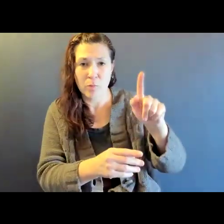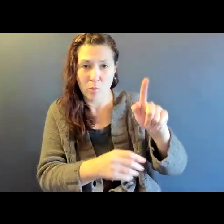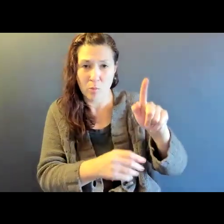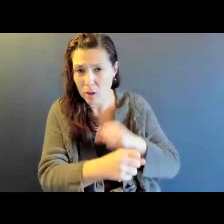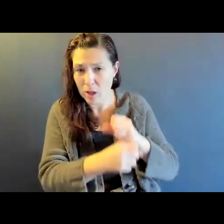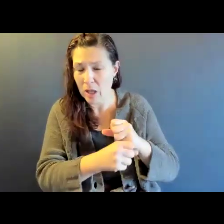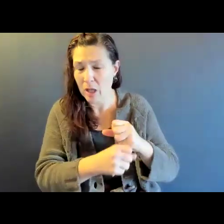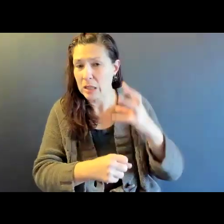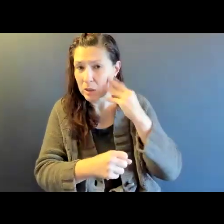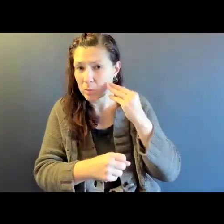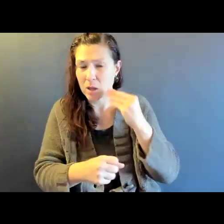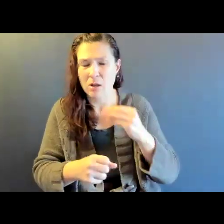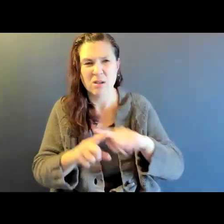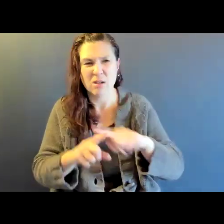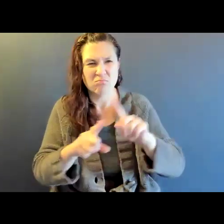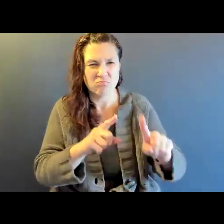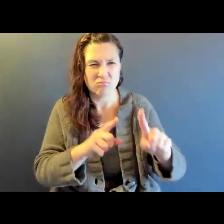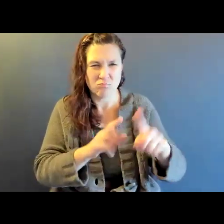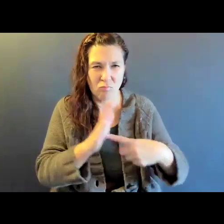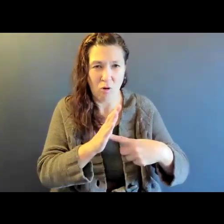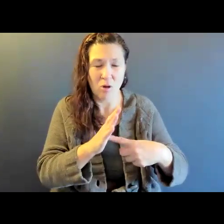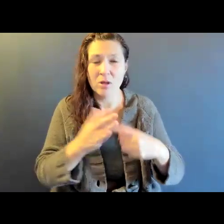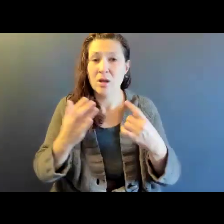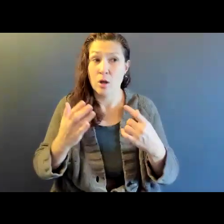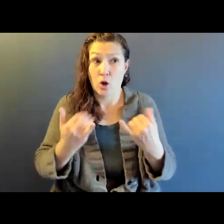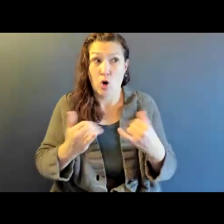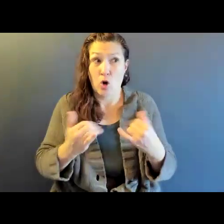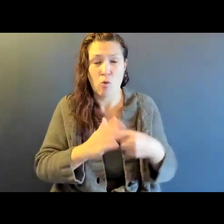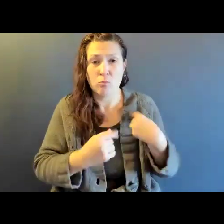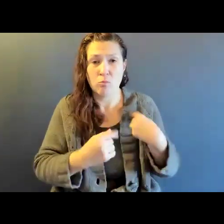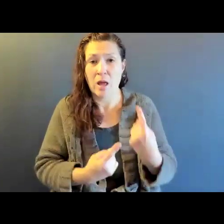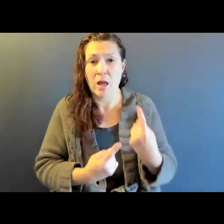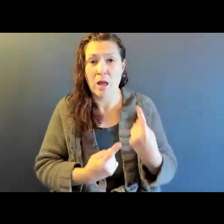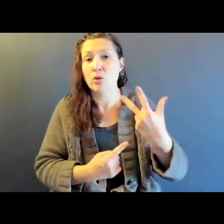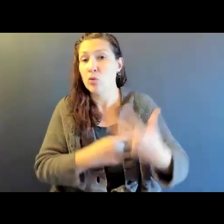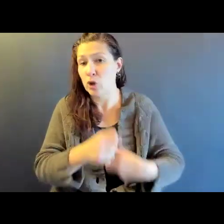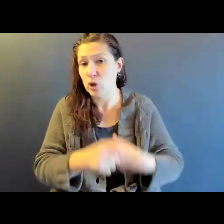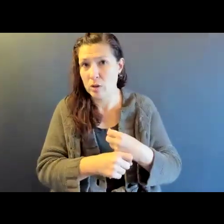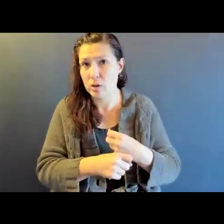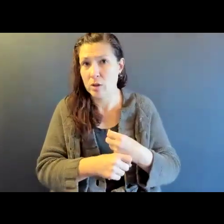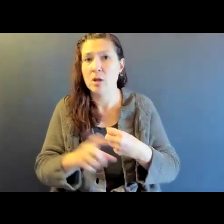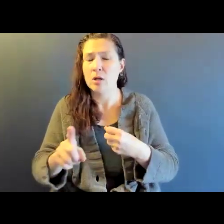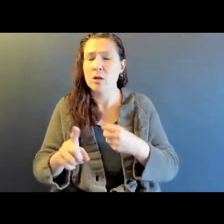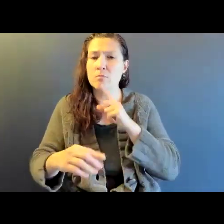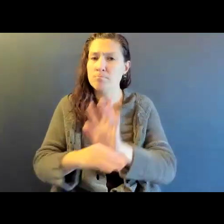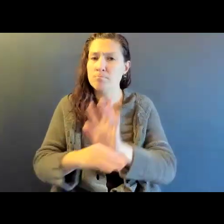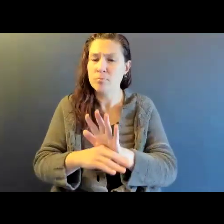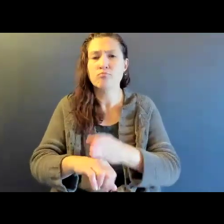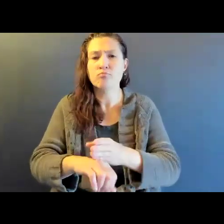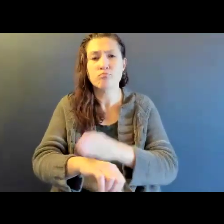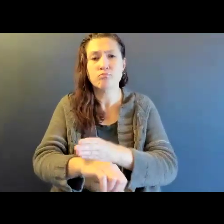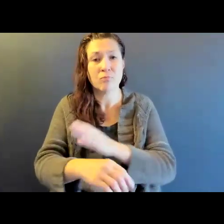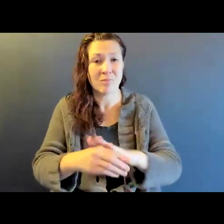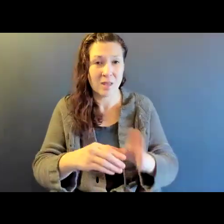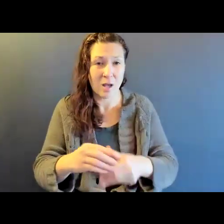leadership roles, and she's served in her current role for the past 3 years. She's committed to improving educational outcomes for